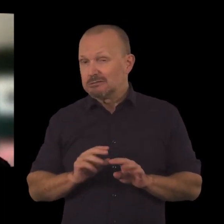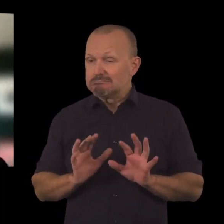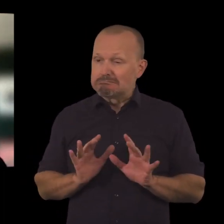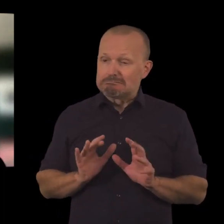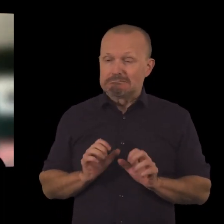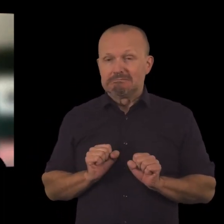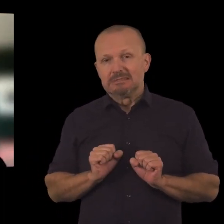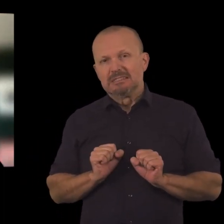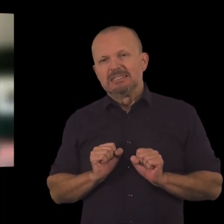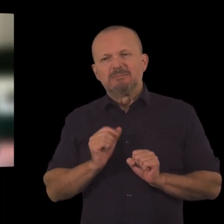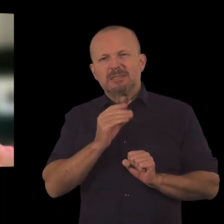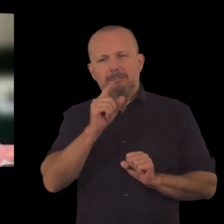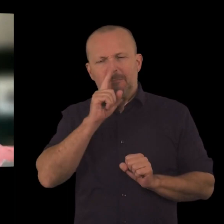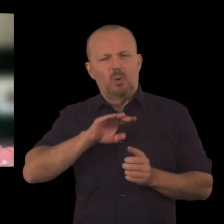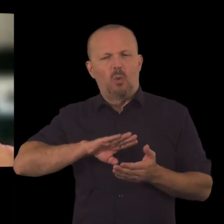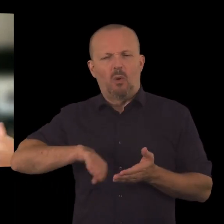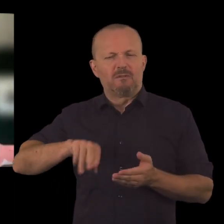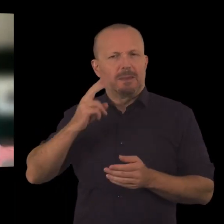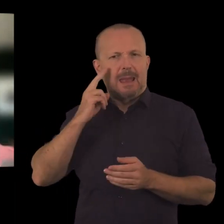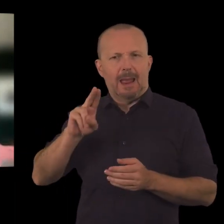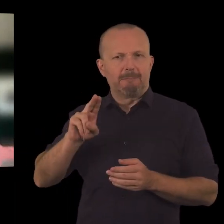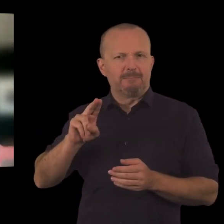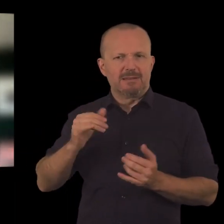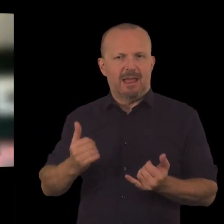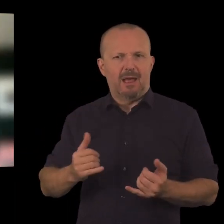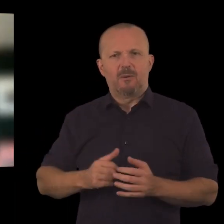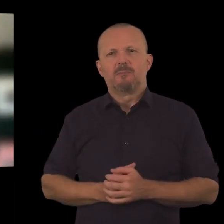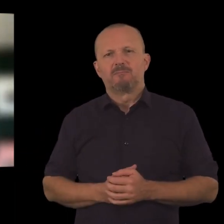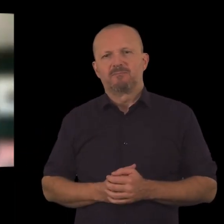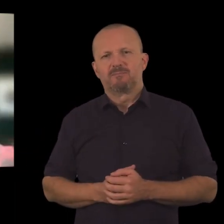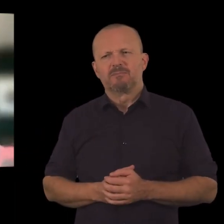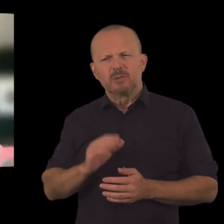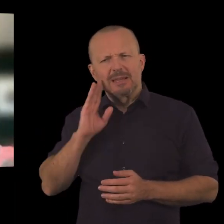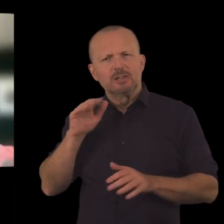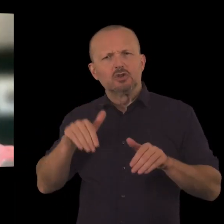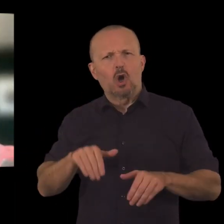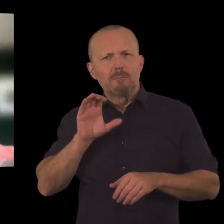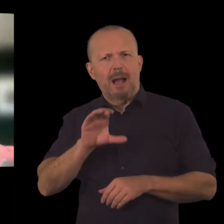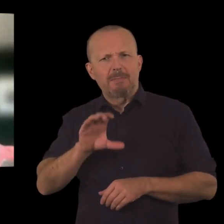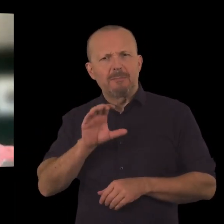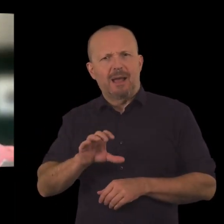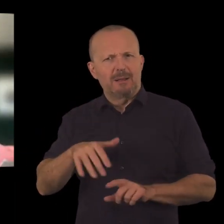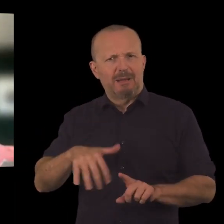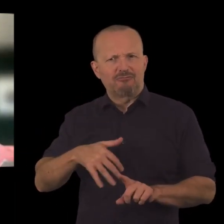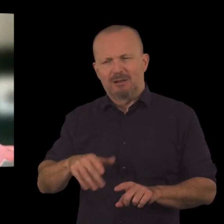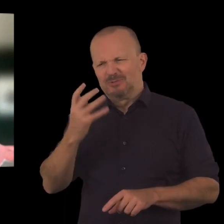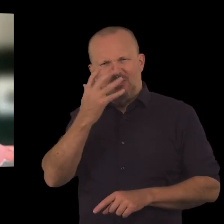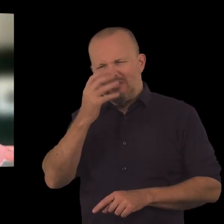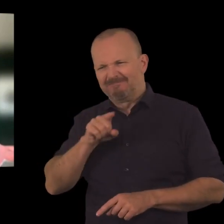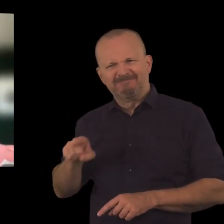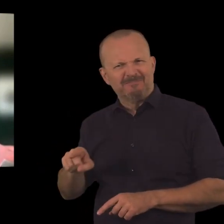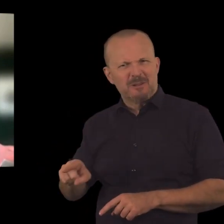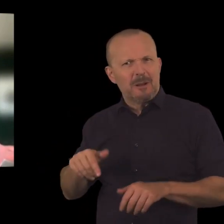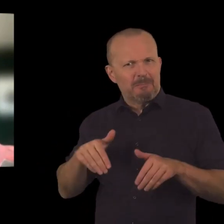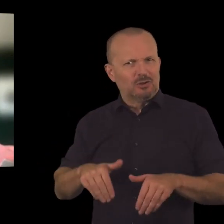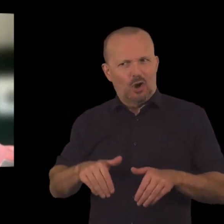is angled towards some kind of change, like some kind of social change that's